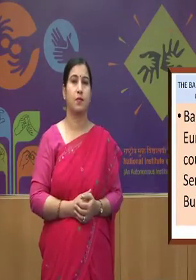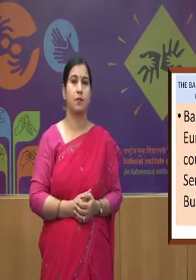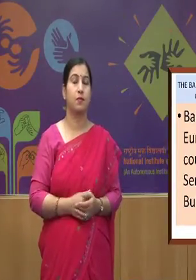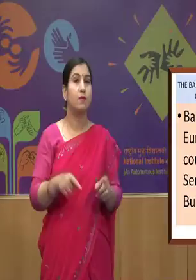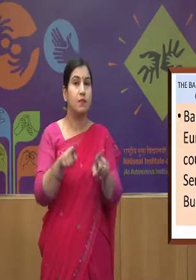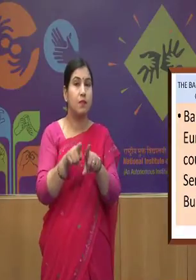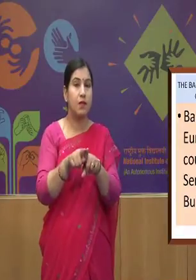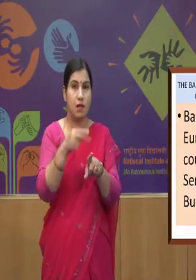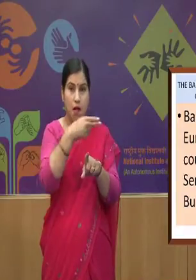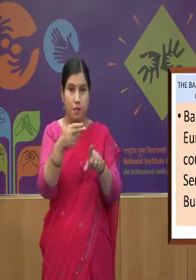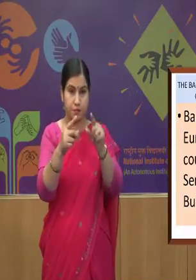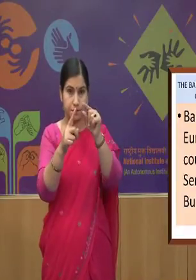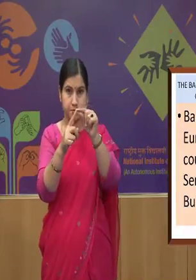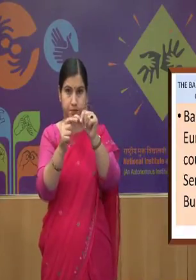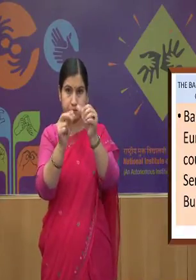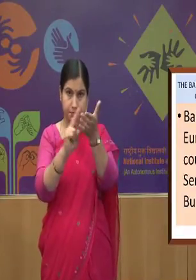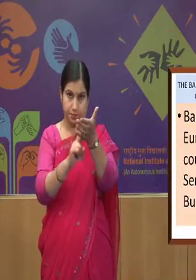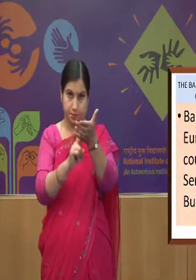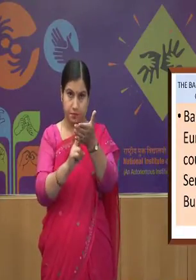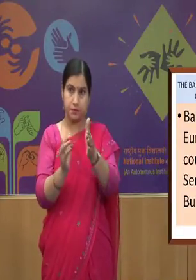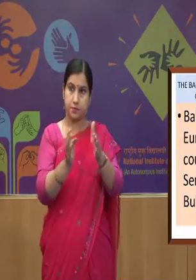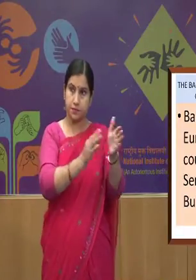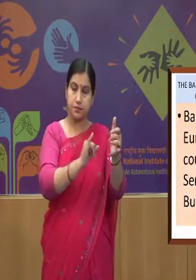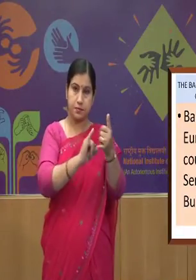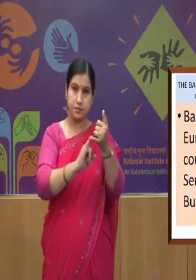Pan Slav movement.